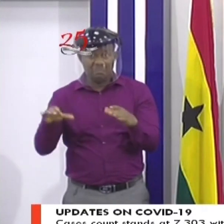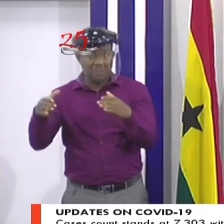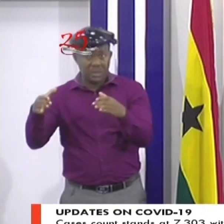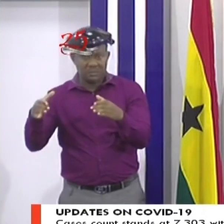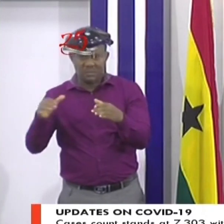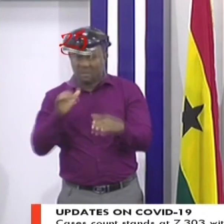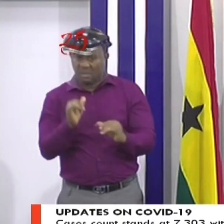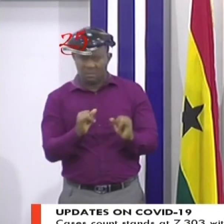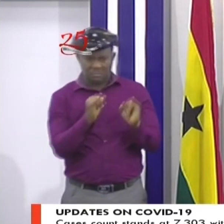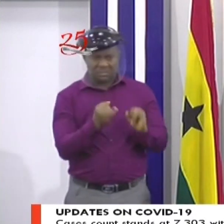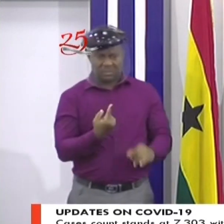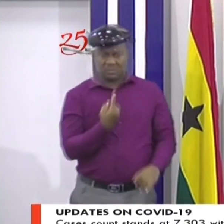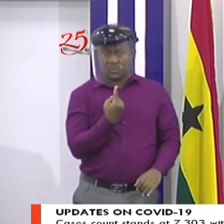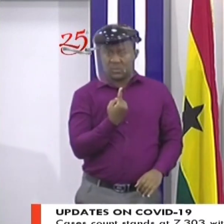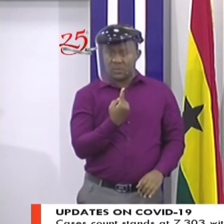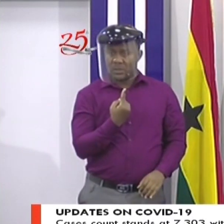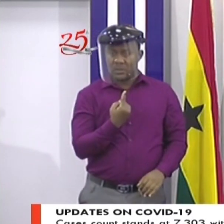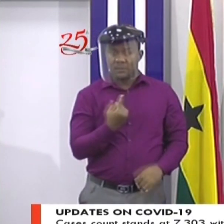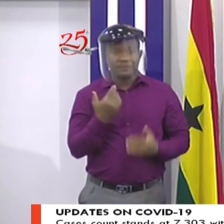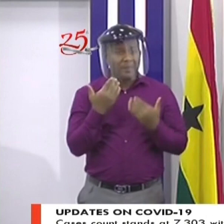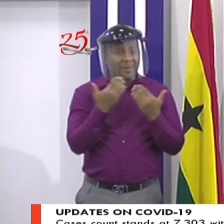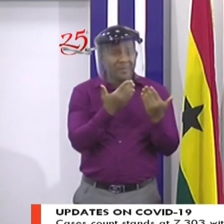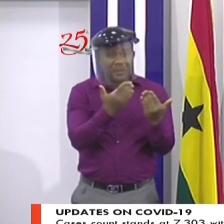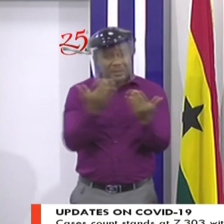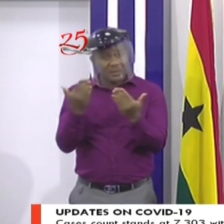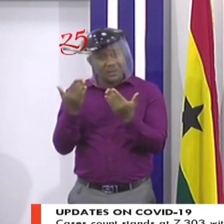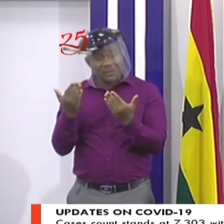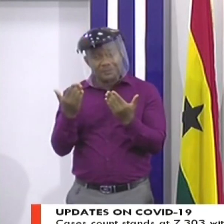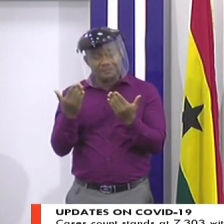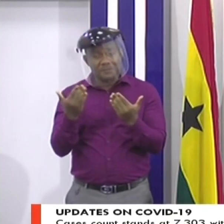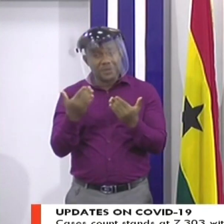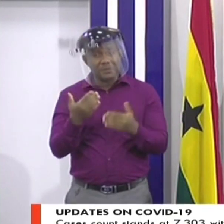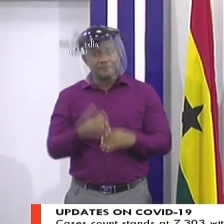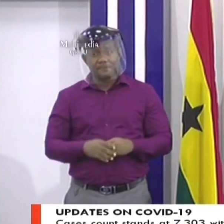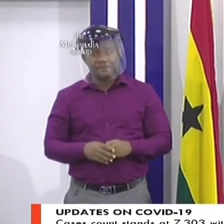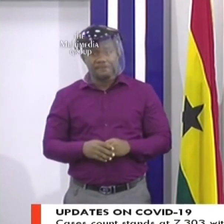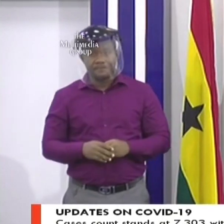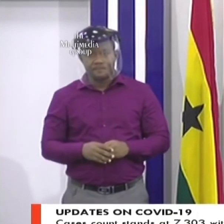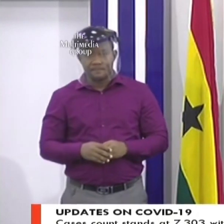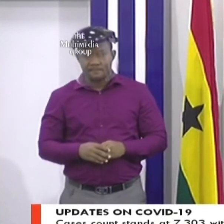not an individual. Thank you, and have a pleasant day.